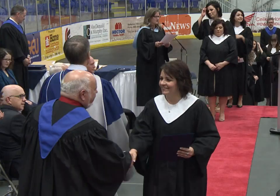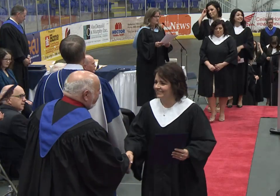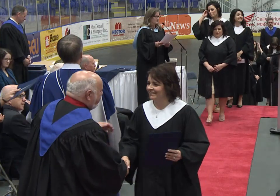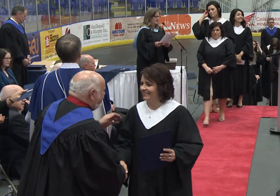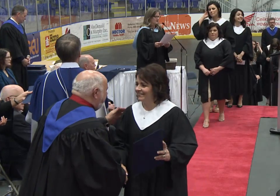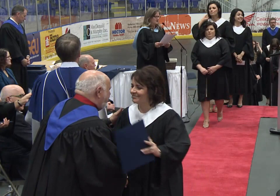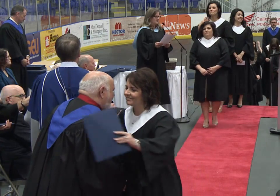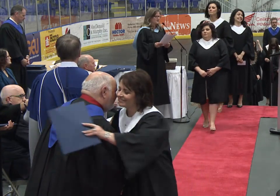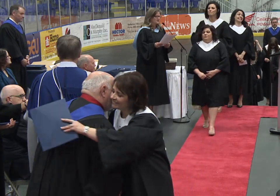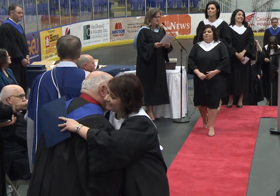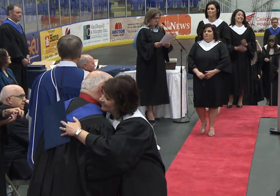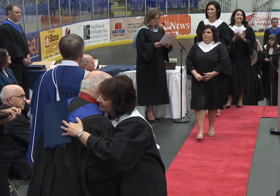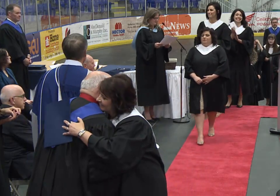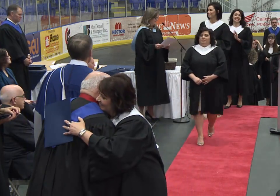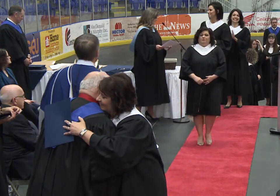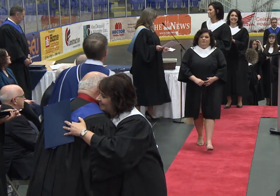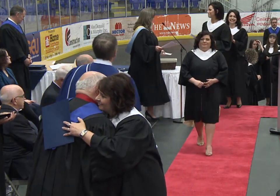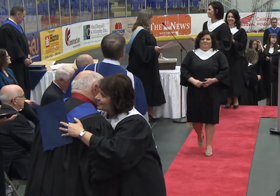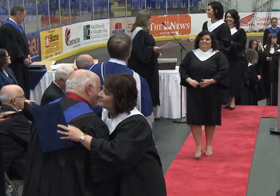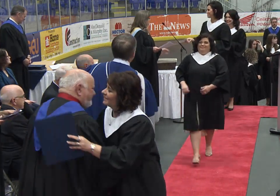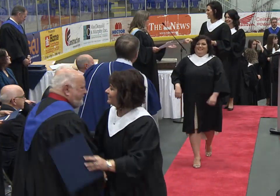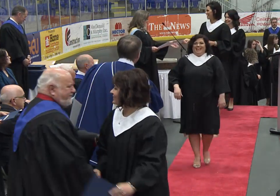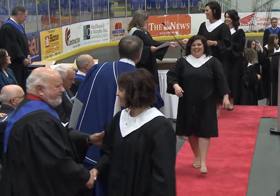Maggie Marshall with honors.